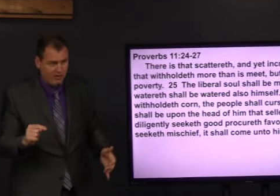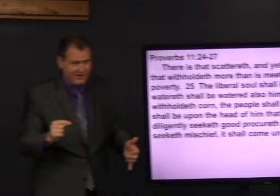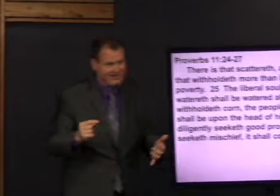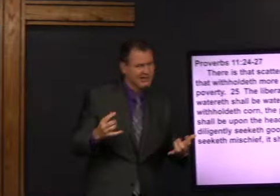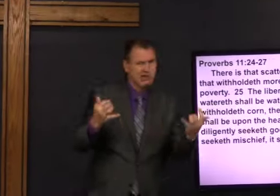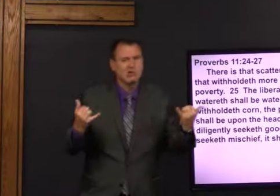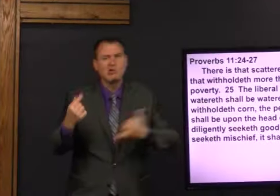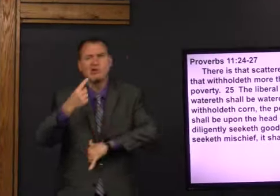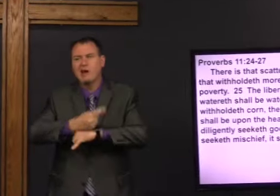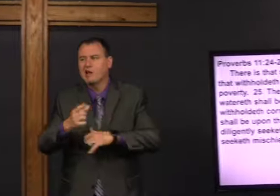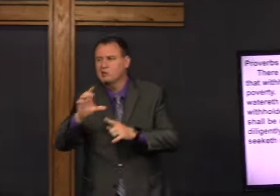Now,